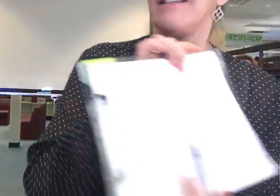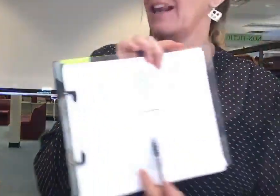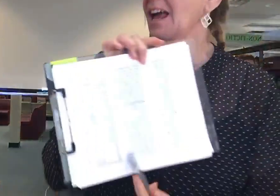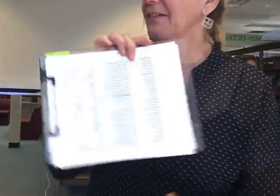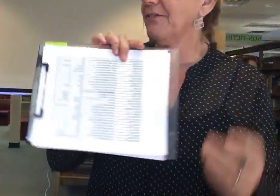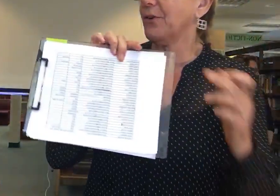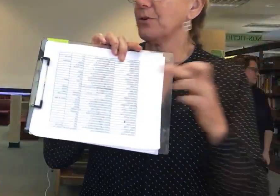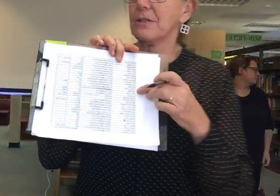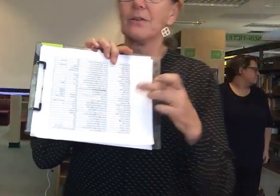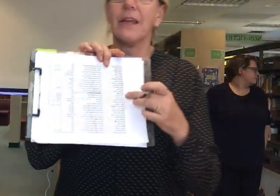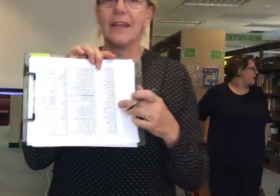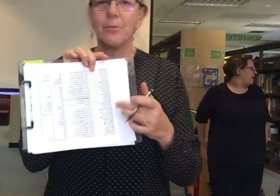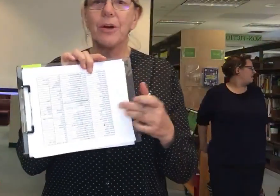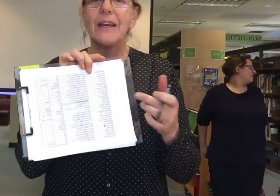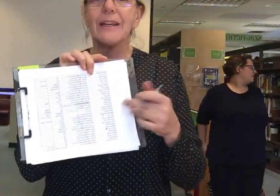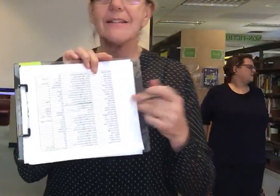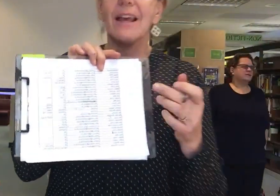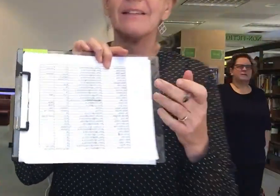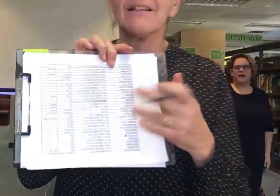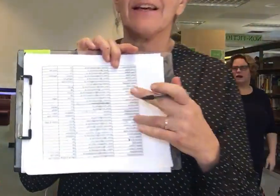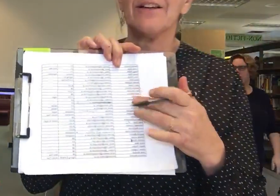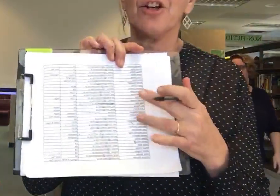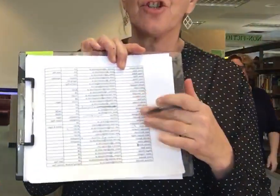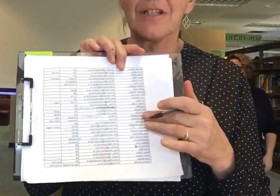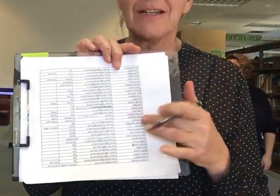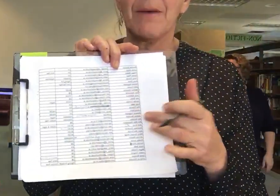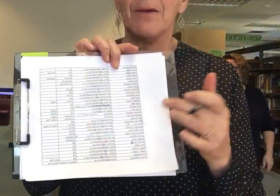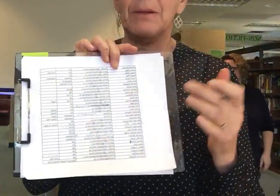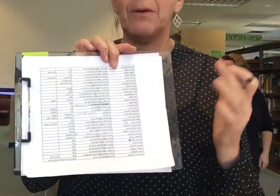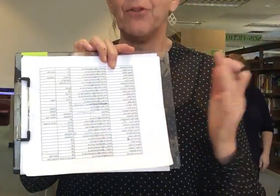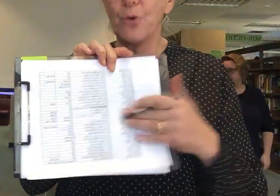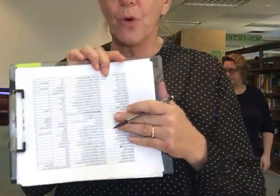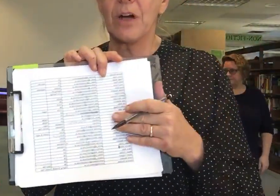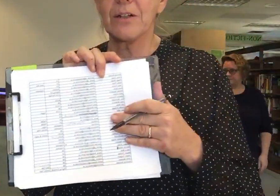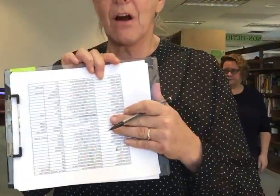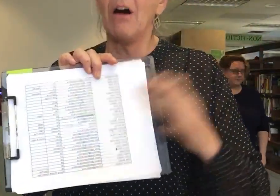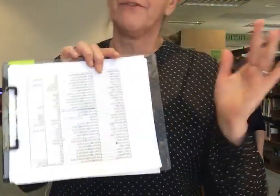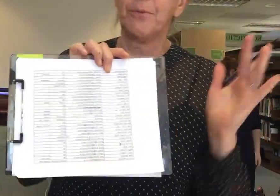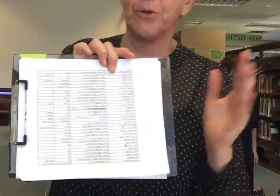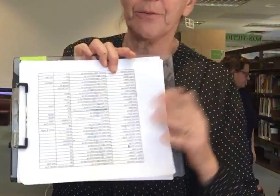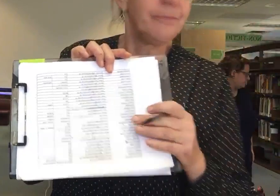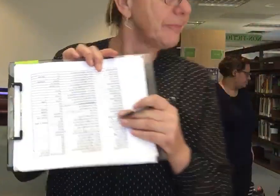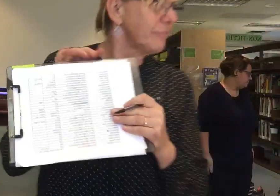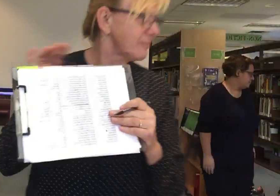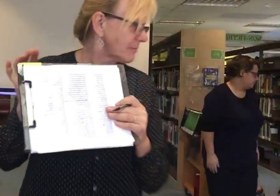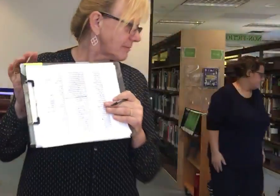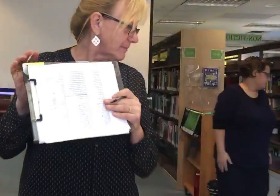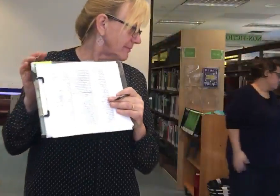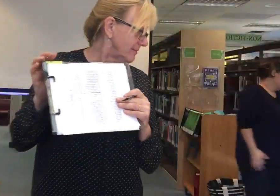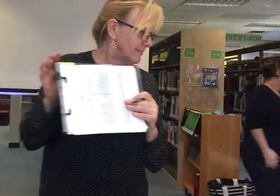just gonna say to the live folks, so they get a break, is that you can just email me if you don't want off the Moodle.